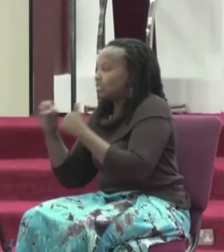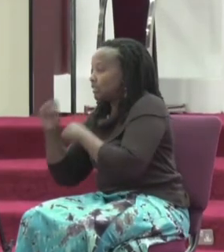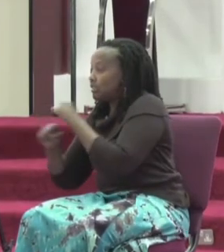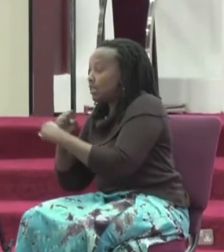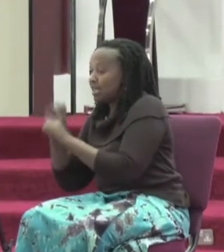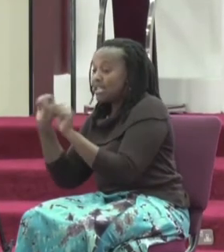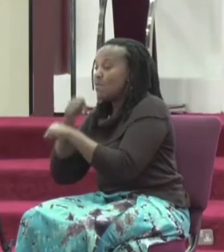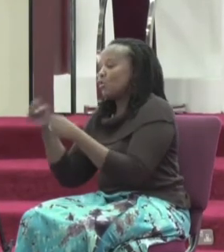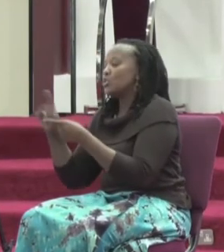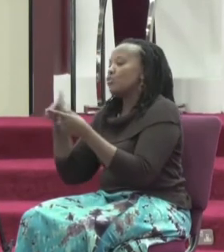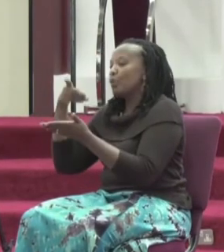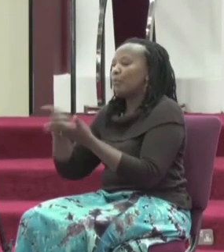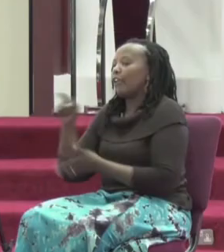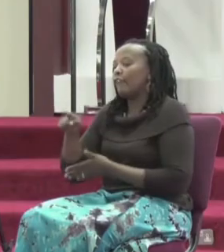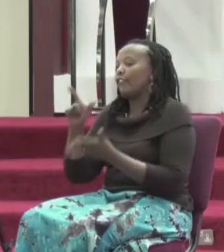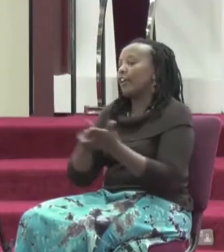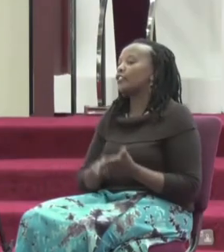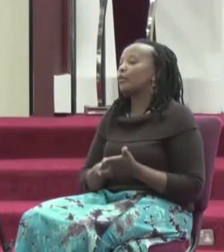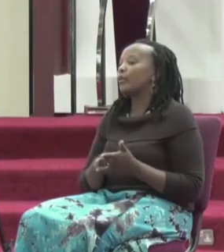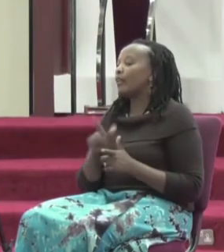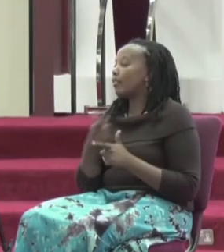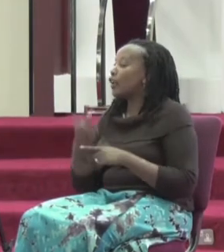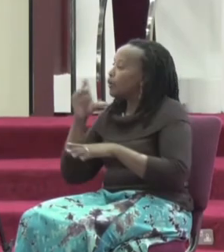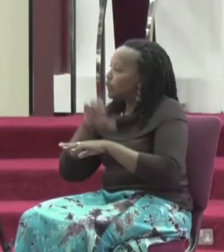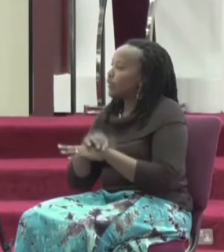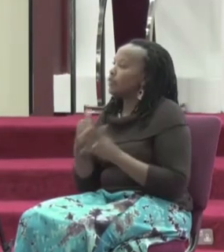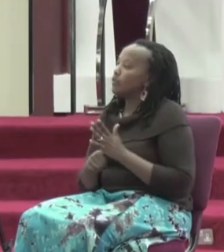cannot pay for that loan. You end up in a crisis.